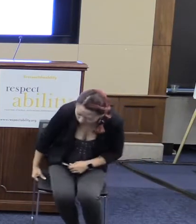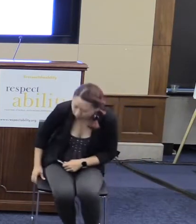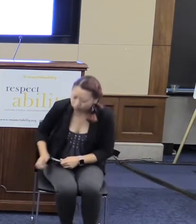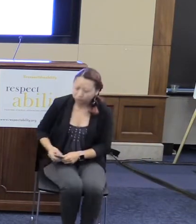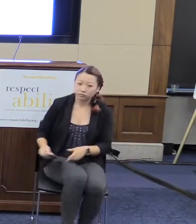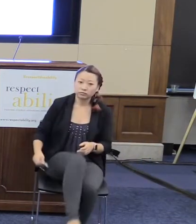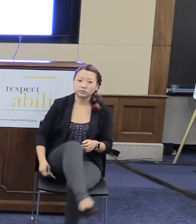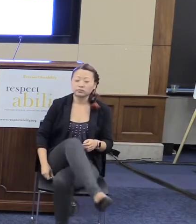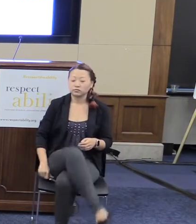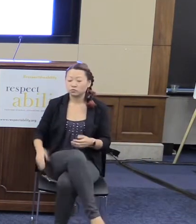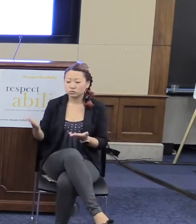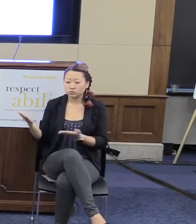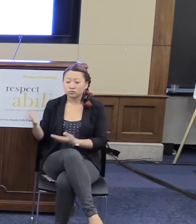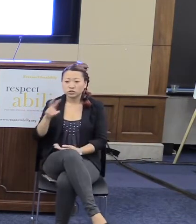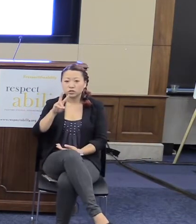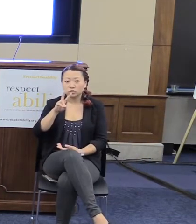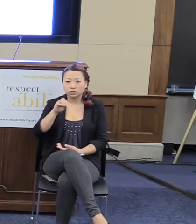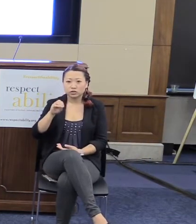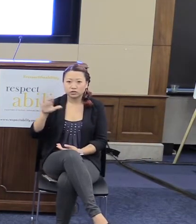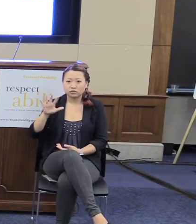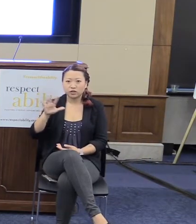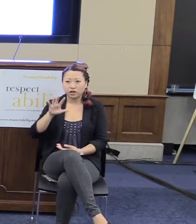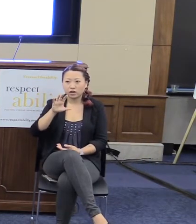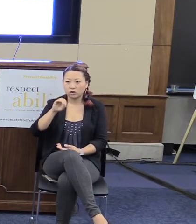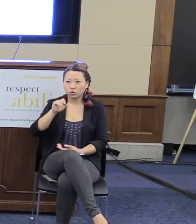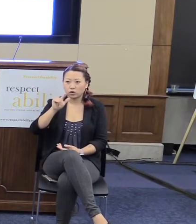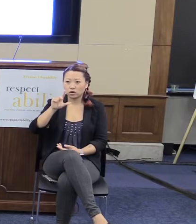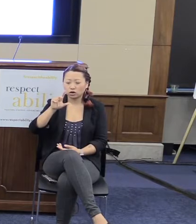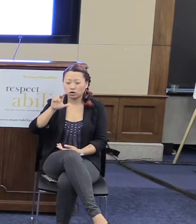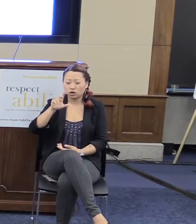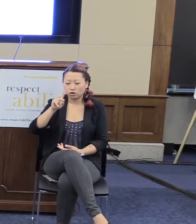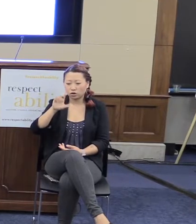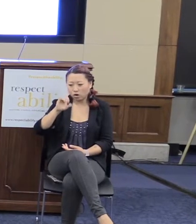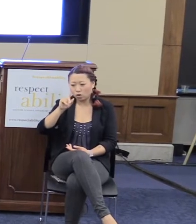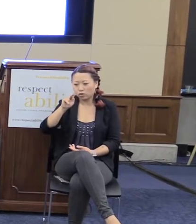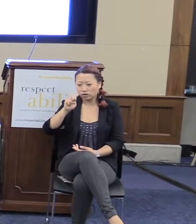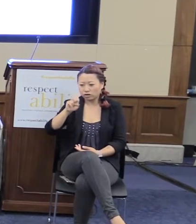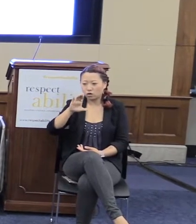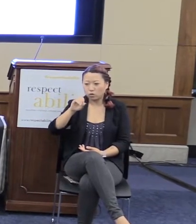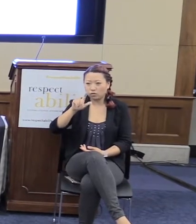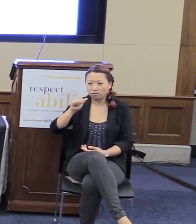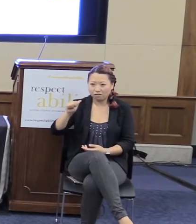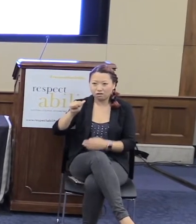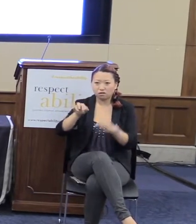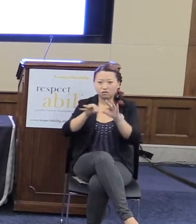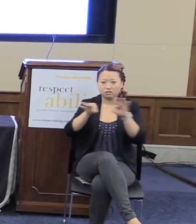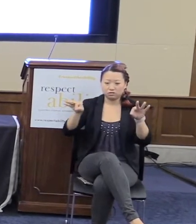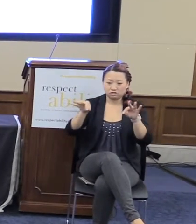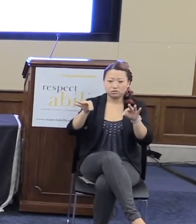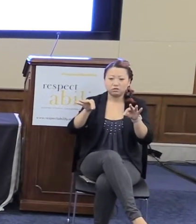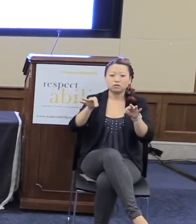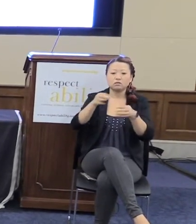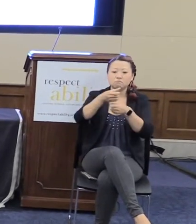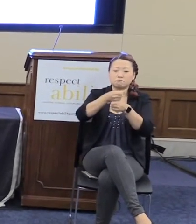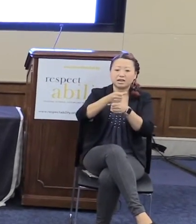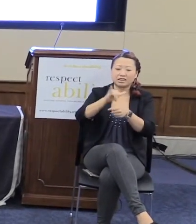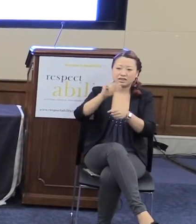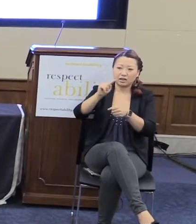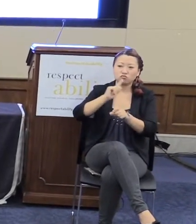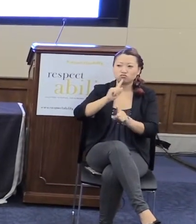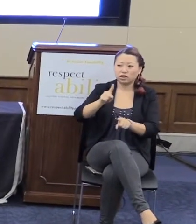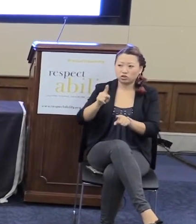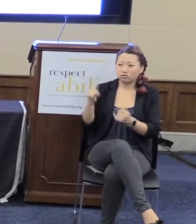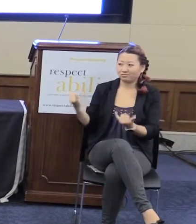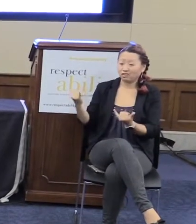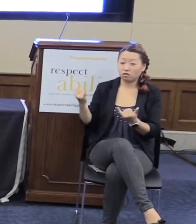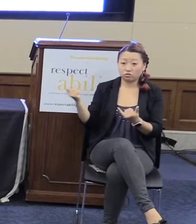2005 slogan said, "Make it real," Vincenzo is here to make it real with us during his